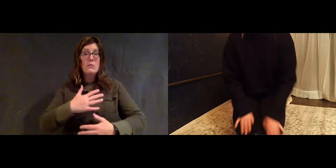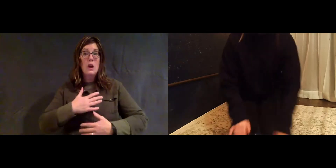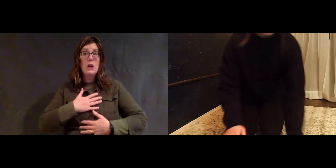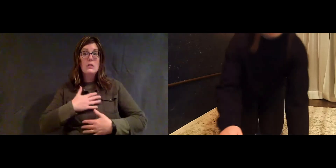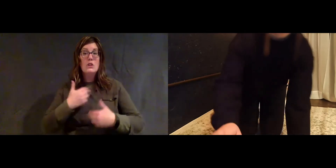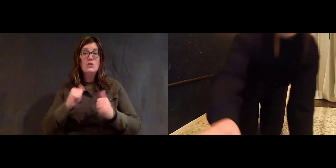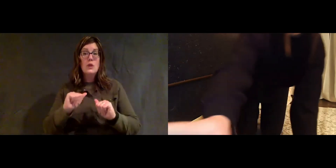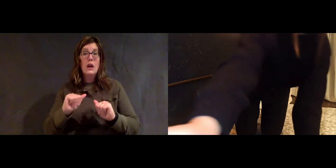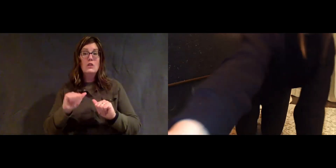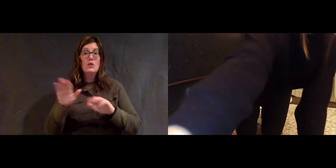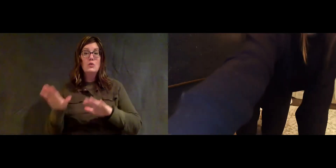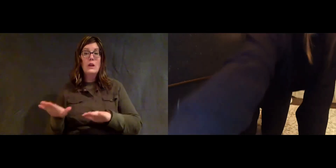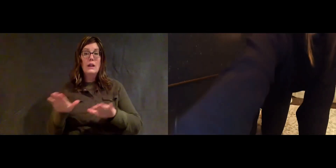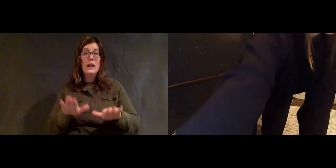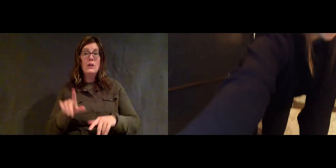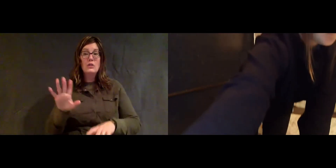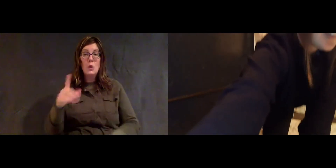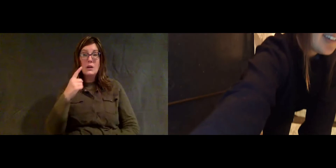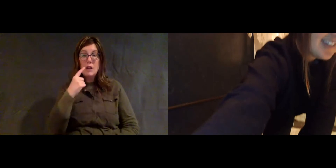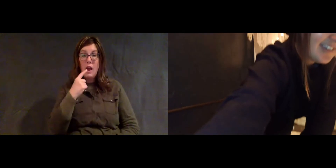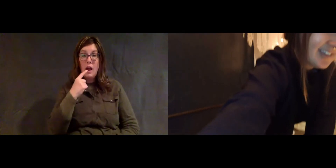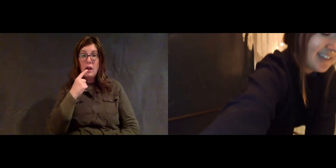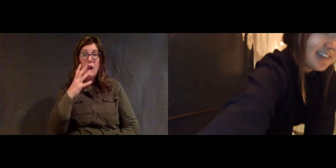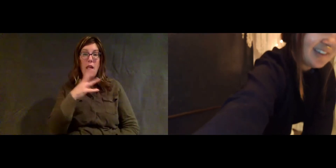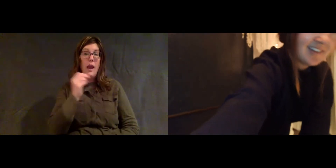tongue and your jaw.